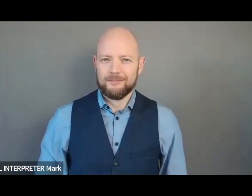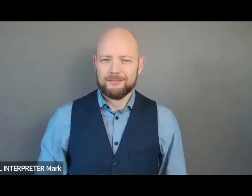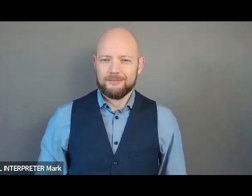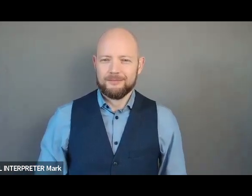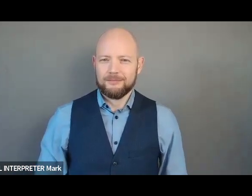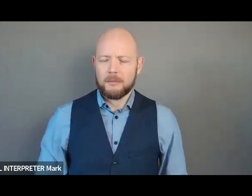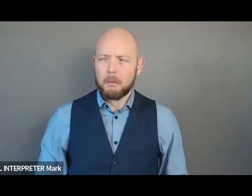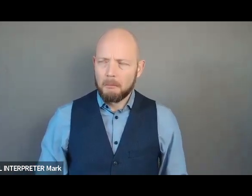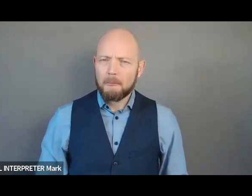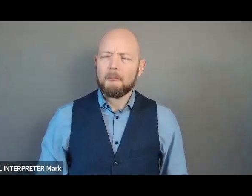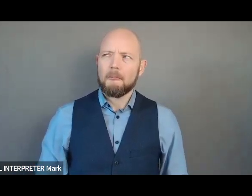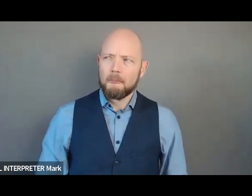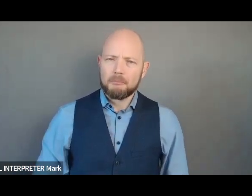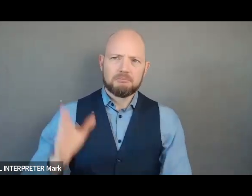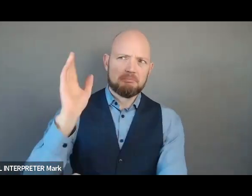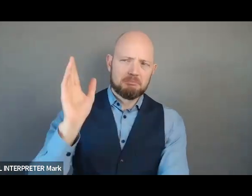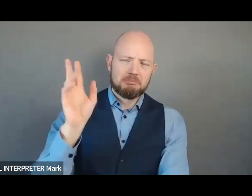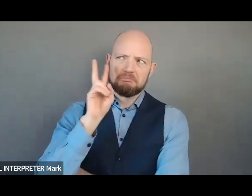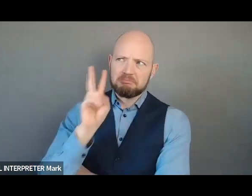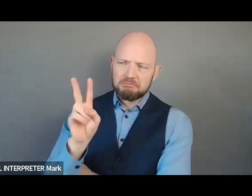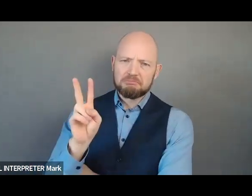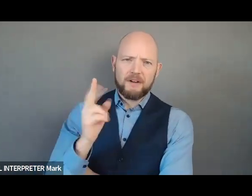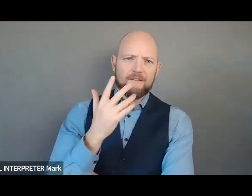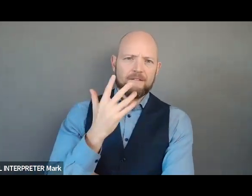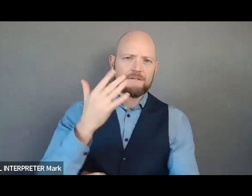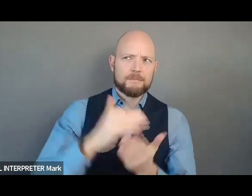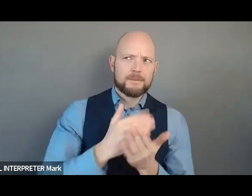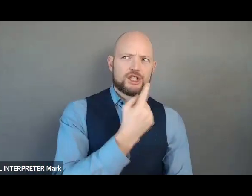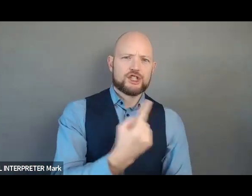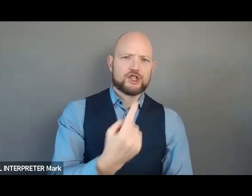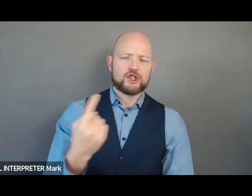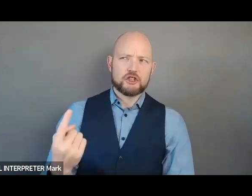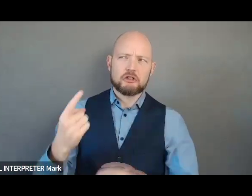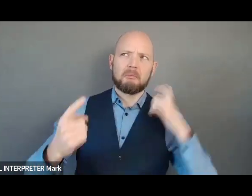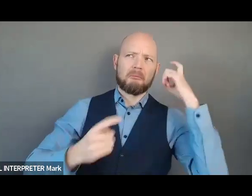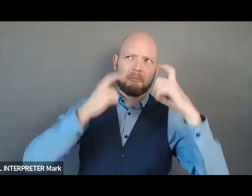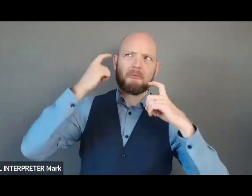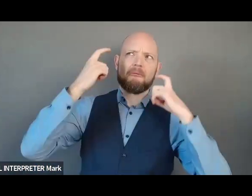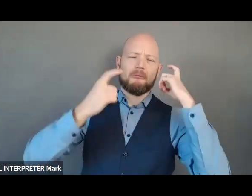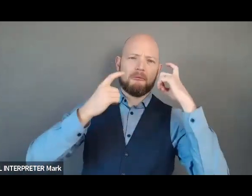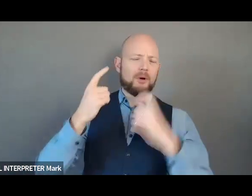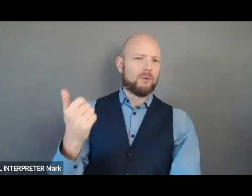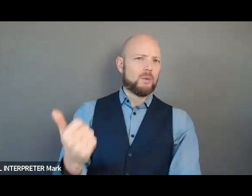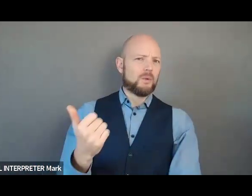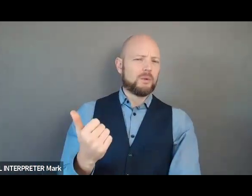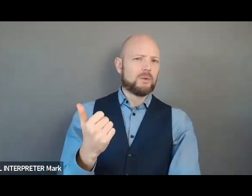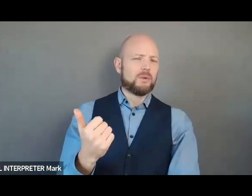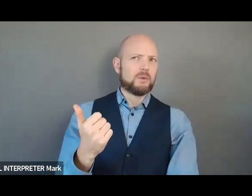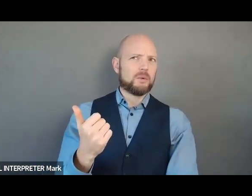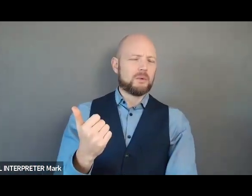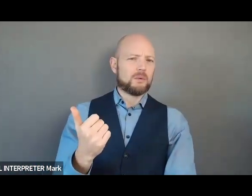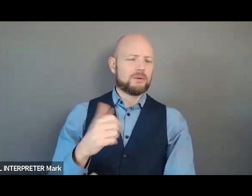of food for thought, of course. 5 minutes for 5 really good research projects, and lots of things to kind